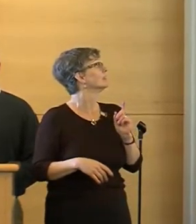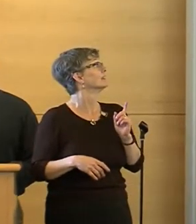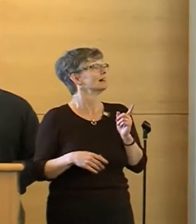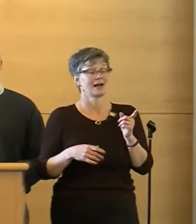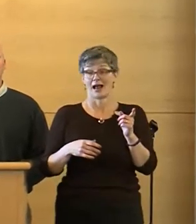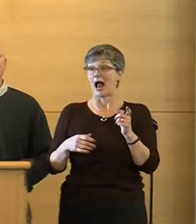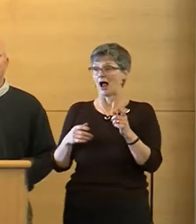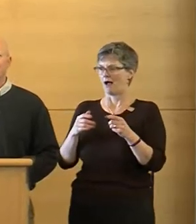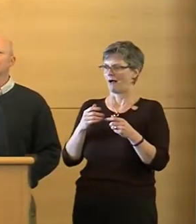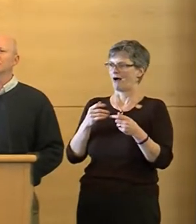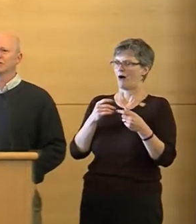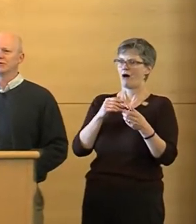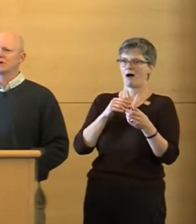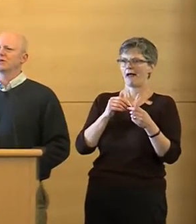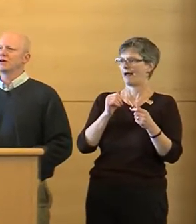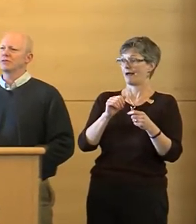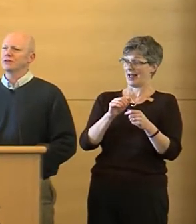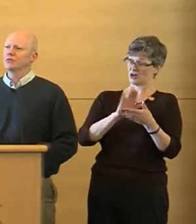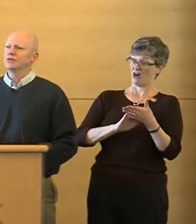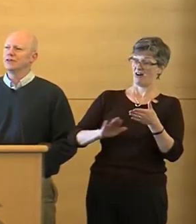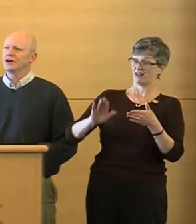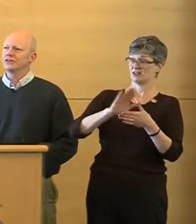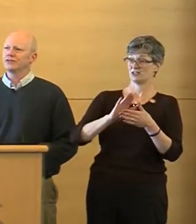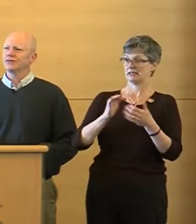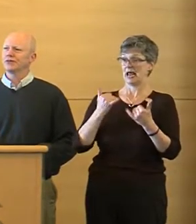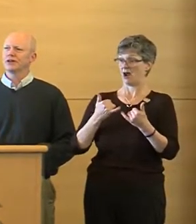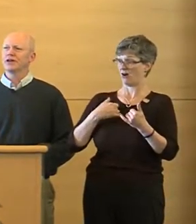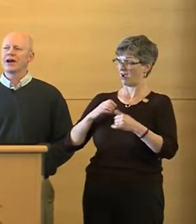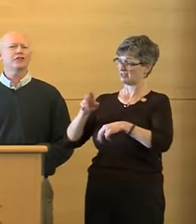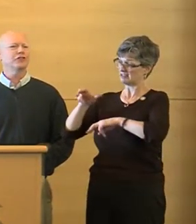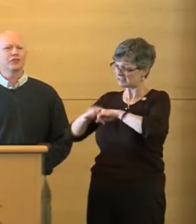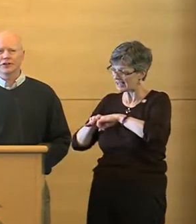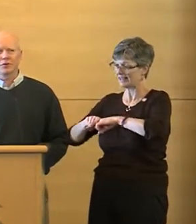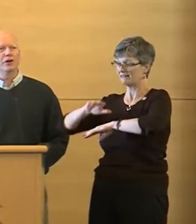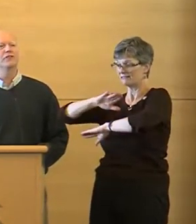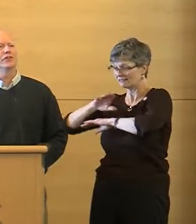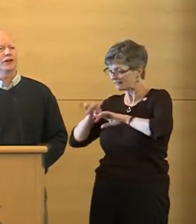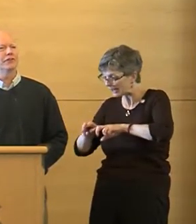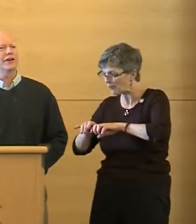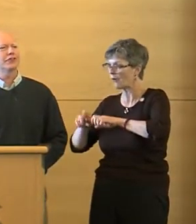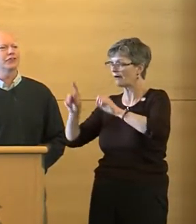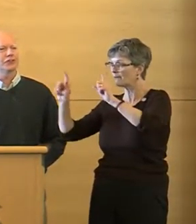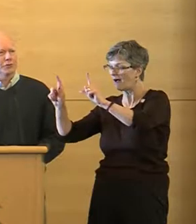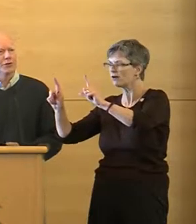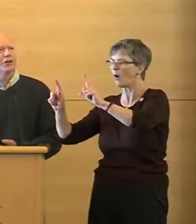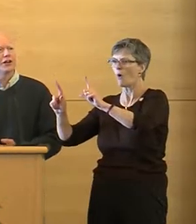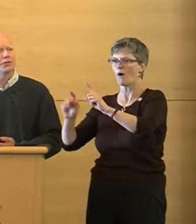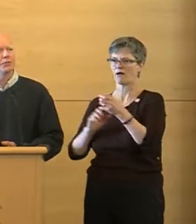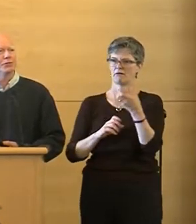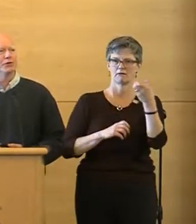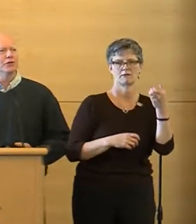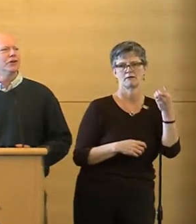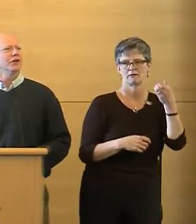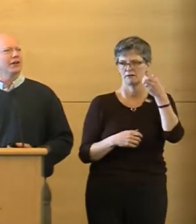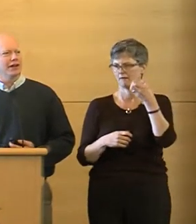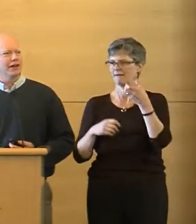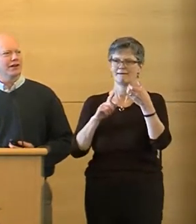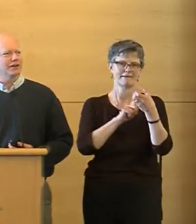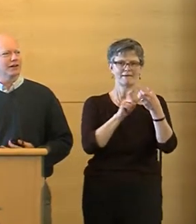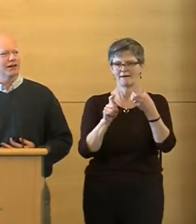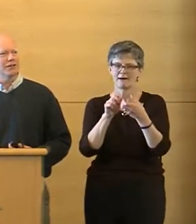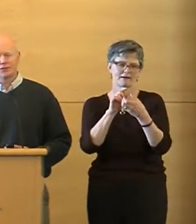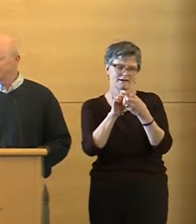input. That's the traditional model, but that's pretty old-fashioned by today's standards. A